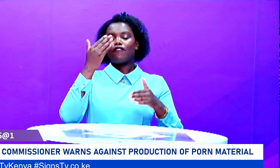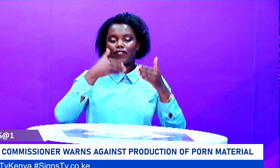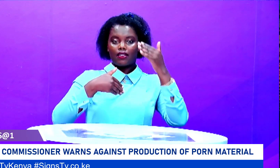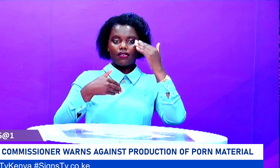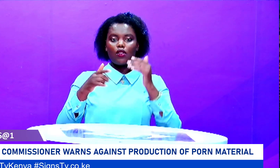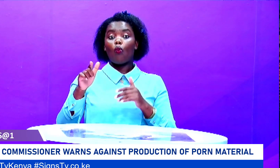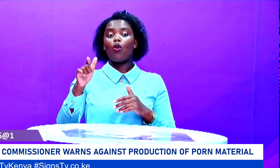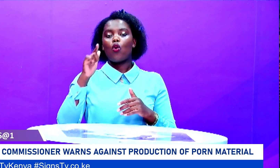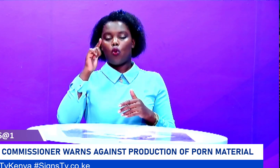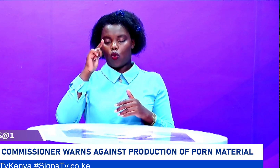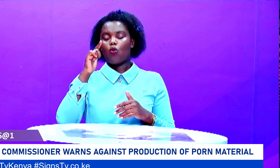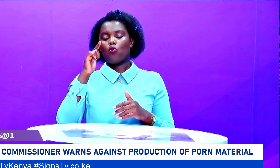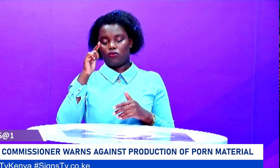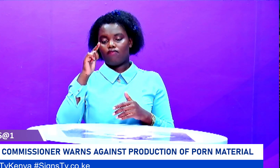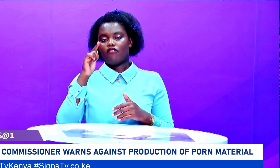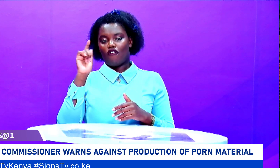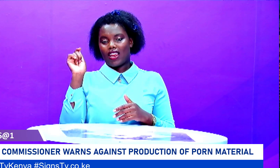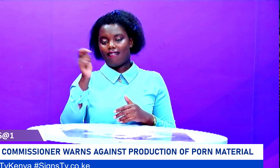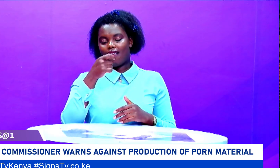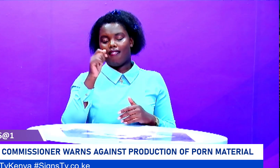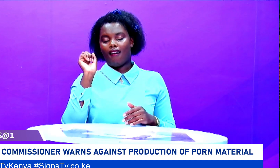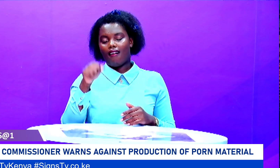in this illicit activity will face the full force of the law.